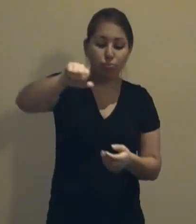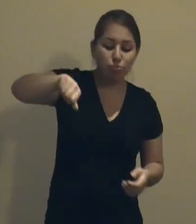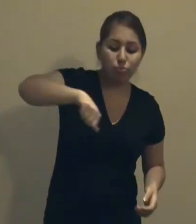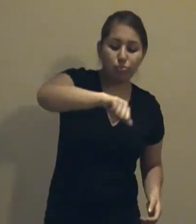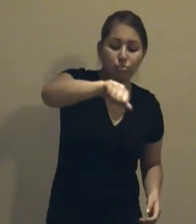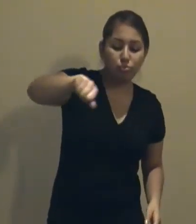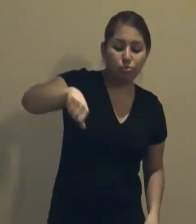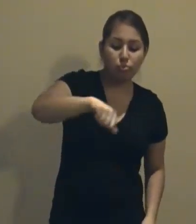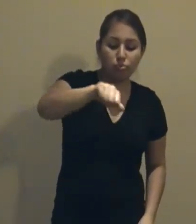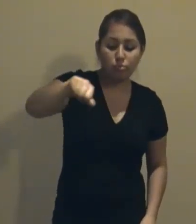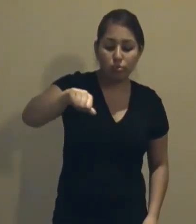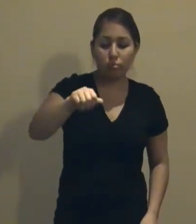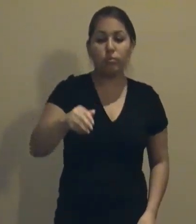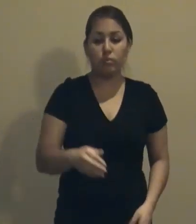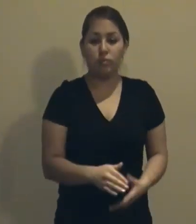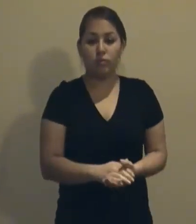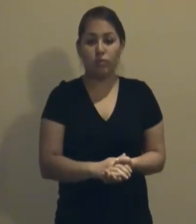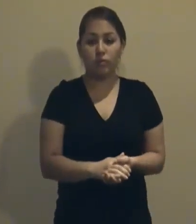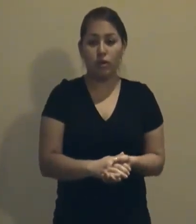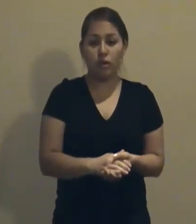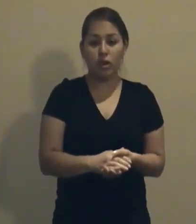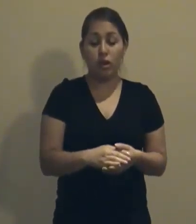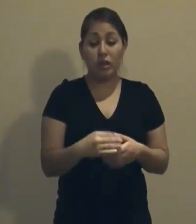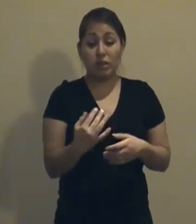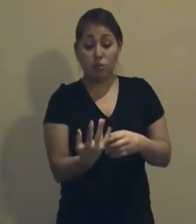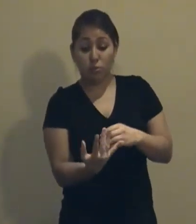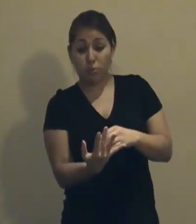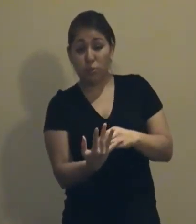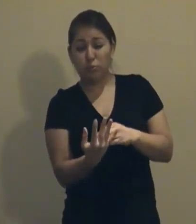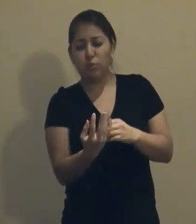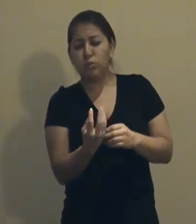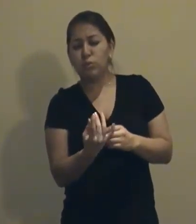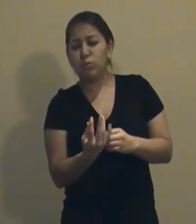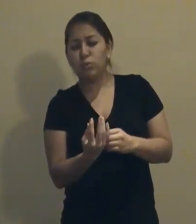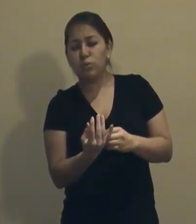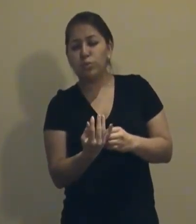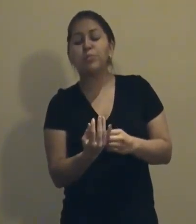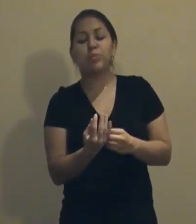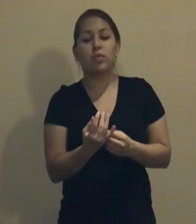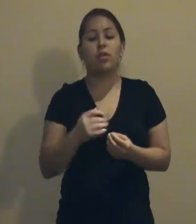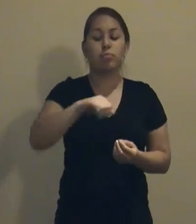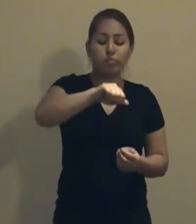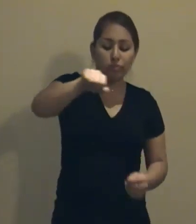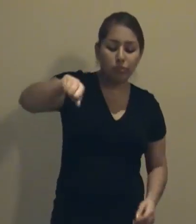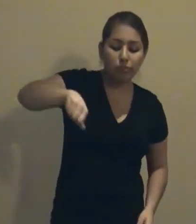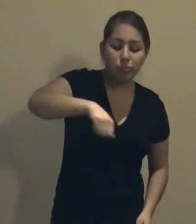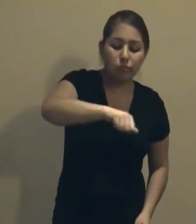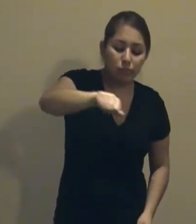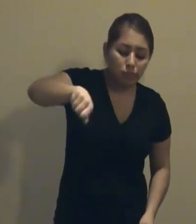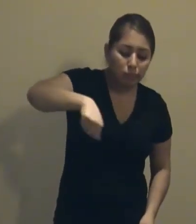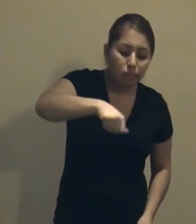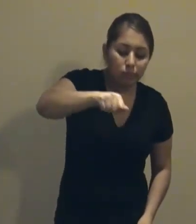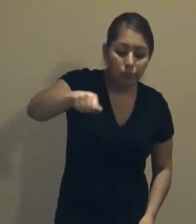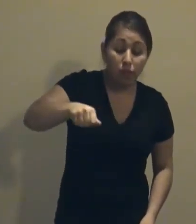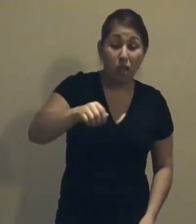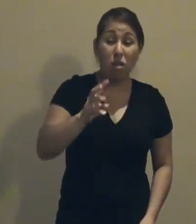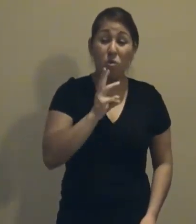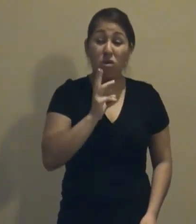And you put this now onto a lower heat and mix it for a few minutes, and the water will thicken up into